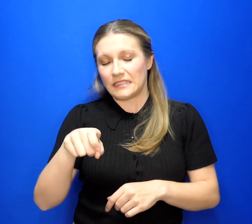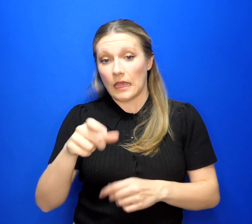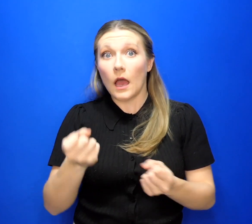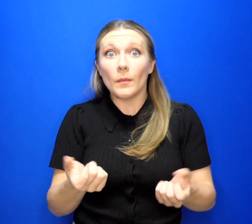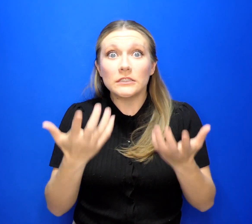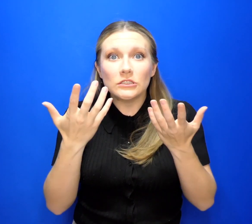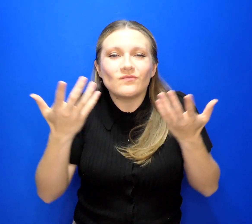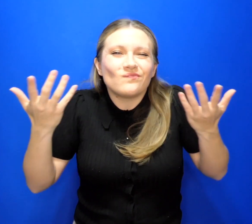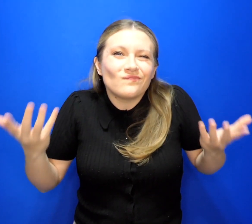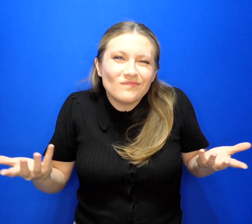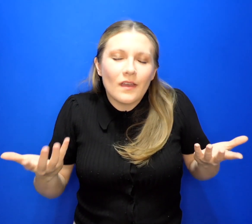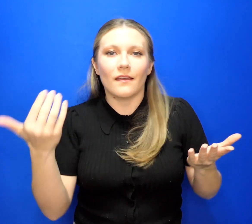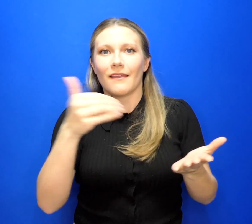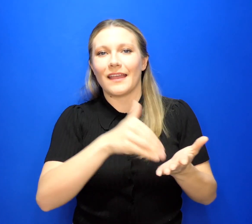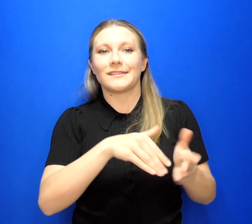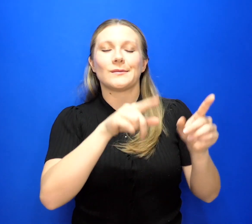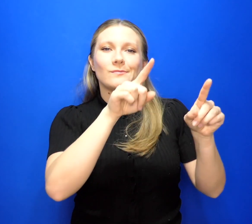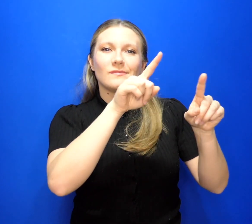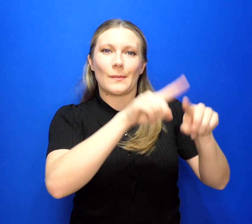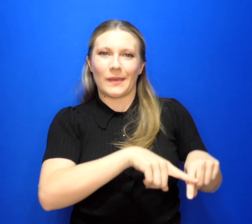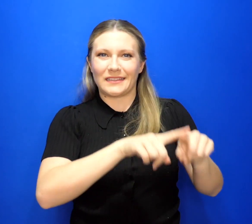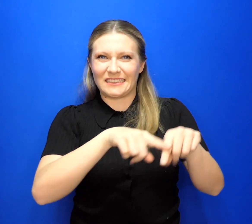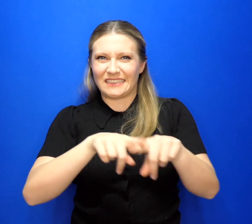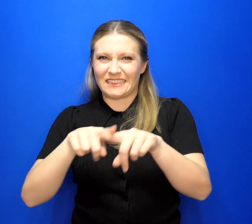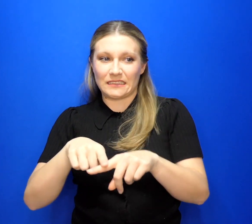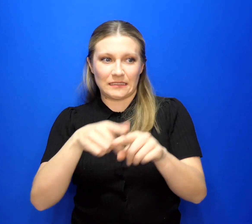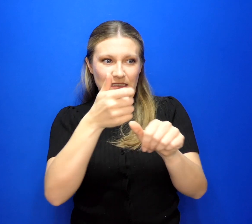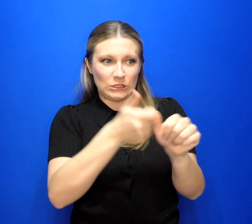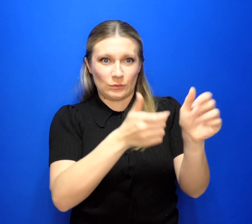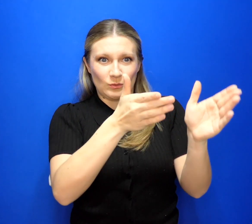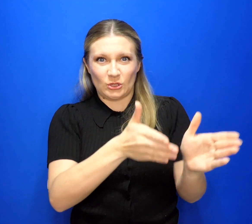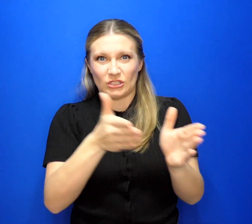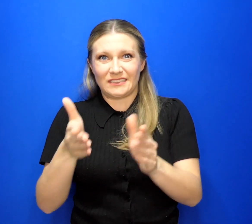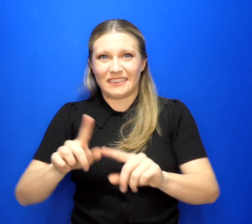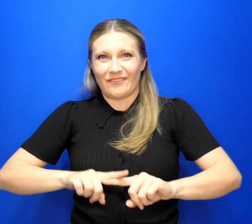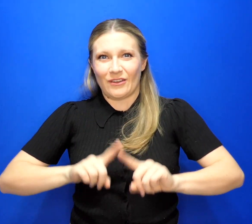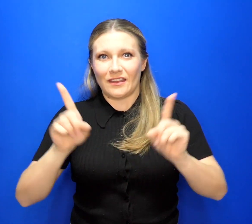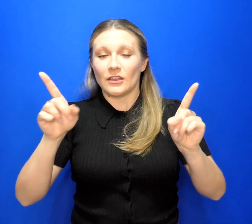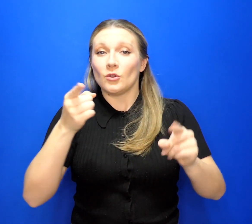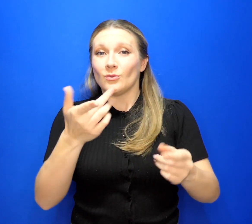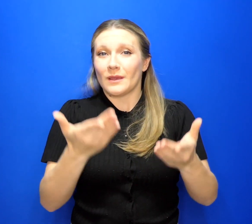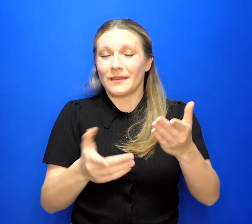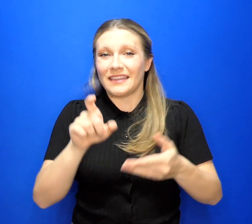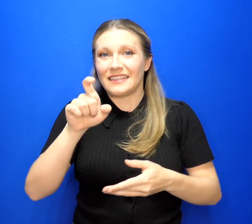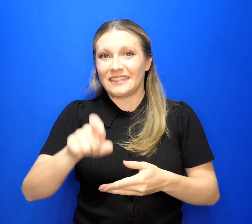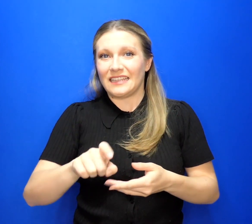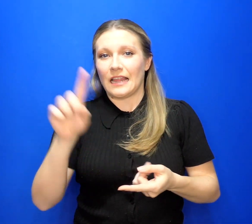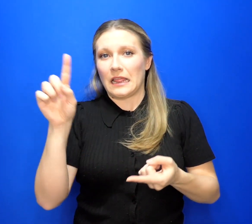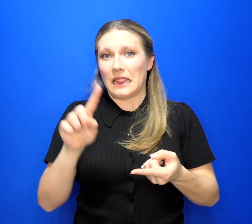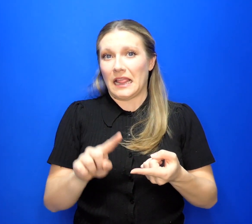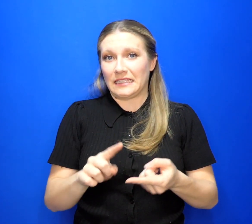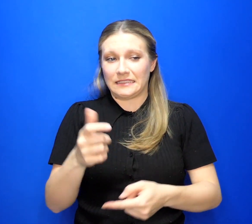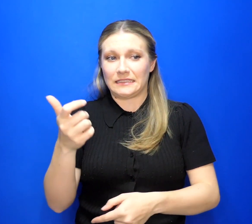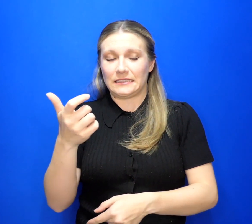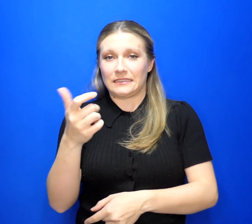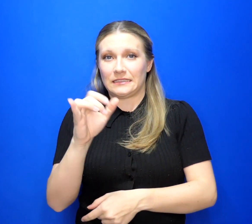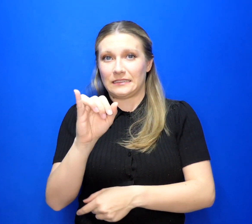Again, this is a person to person. You may need less overall dosing for meal times. Maybe just basal is